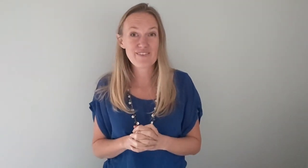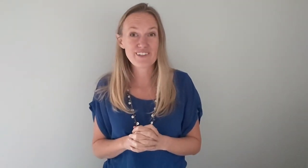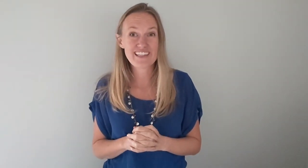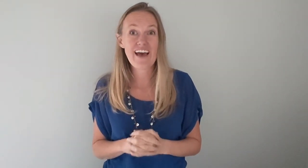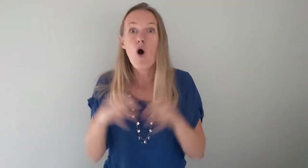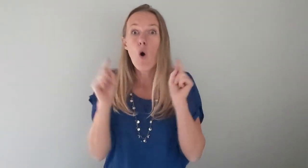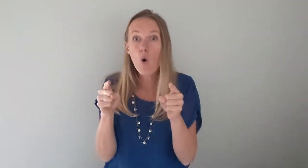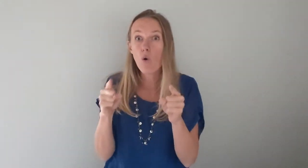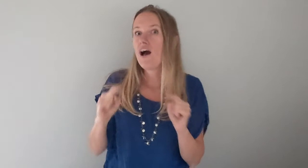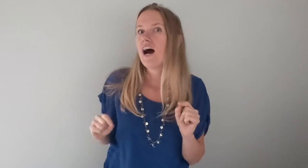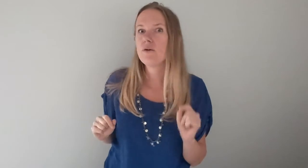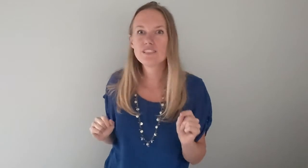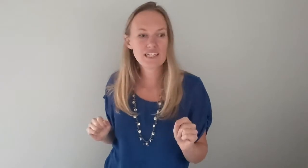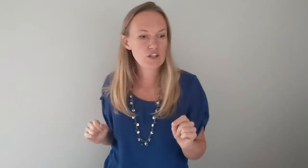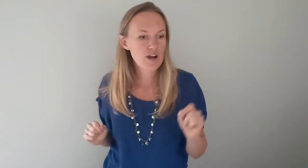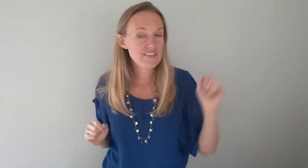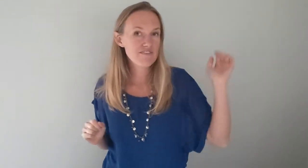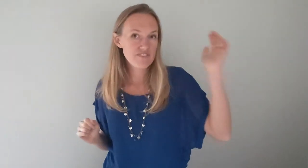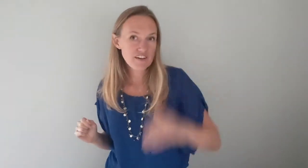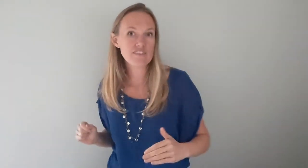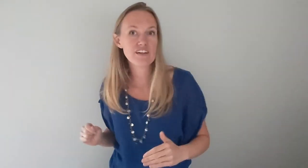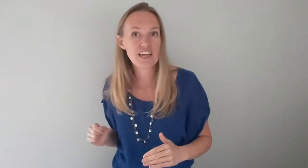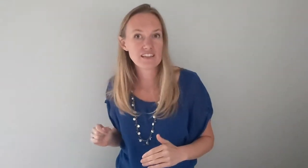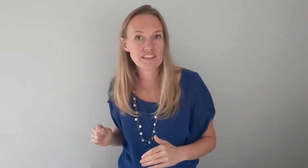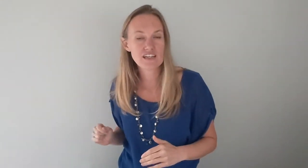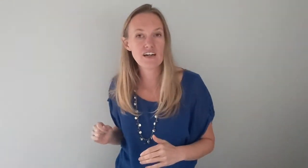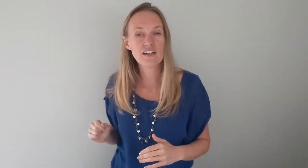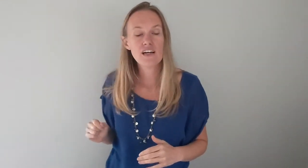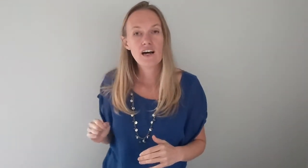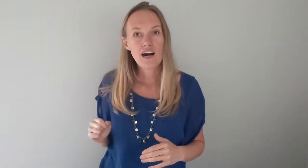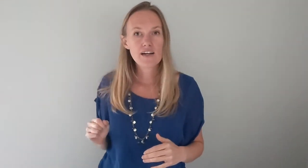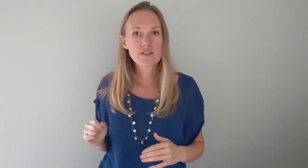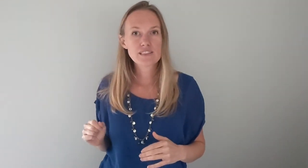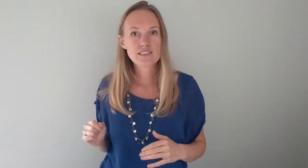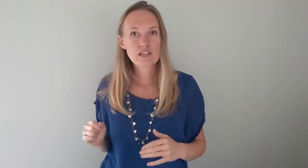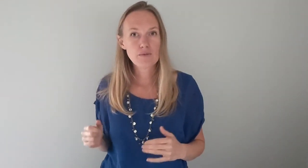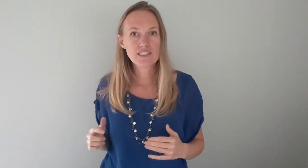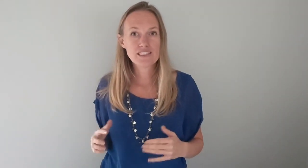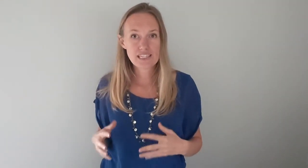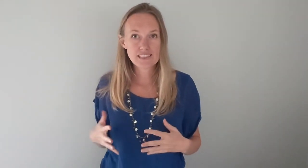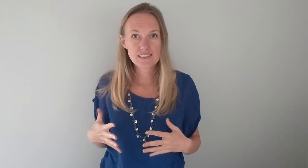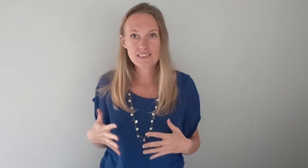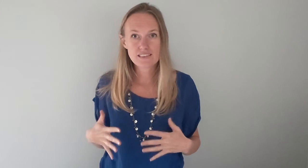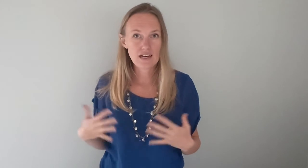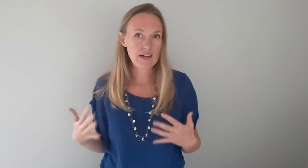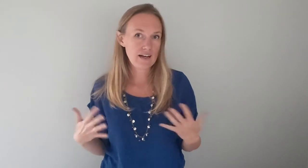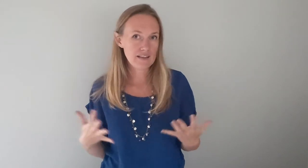to that. Oh, I will tell you, at the very, very end of the song, Chris Tomlin sings a